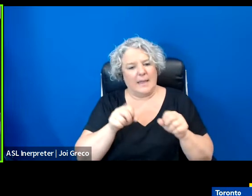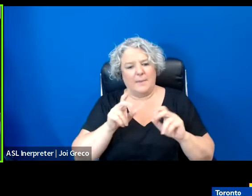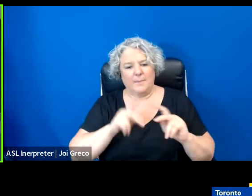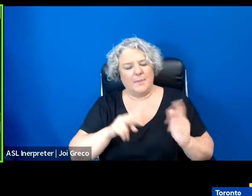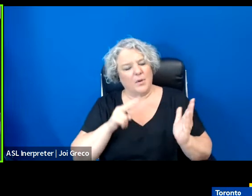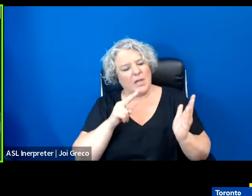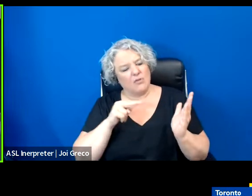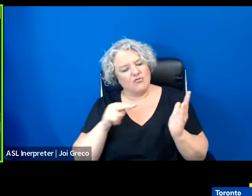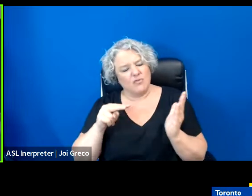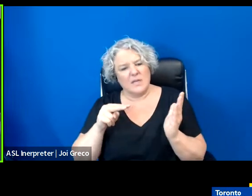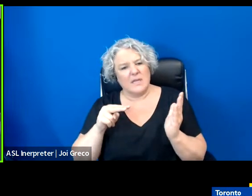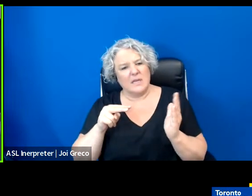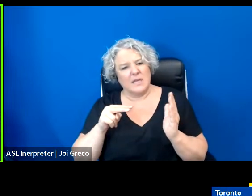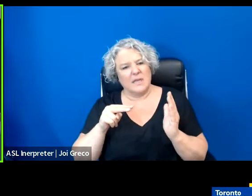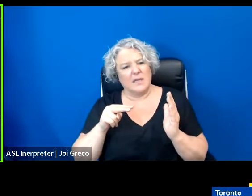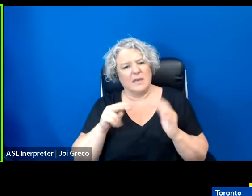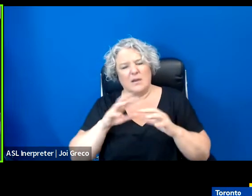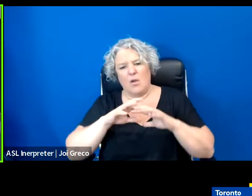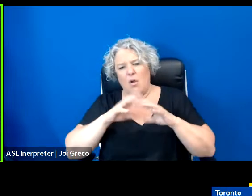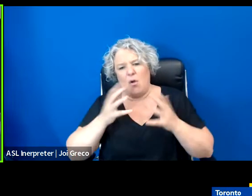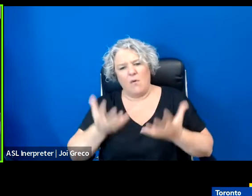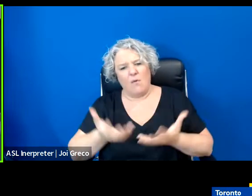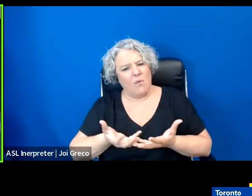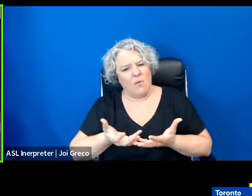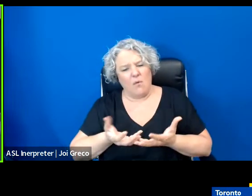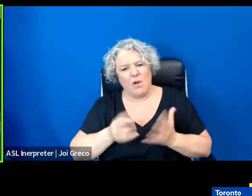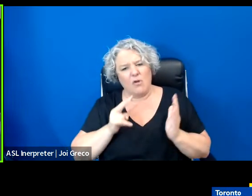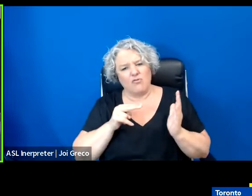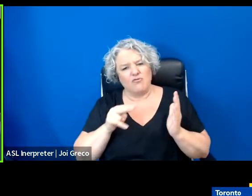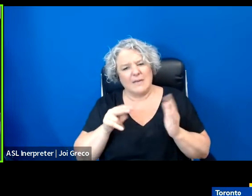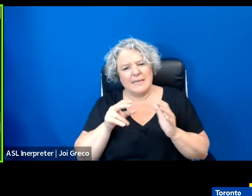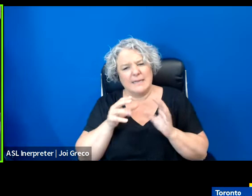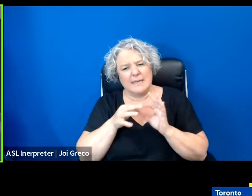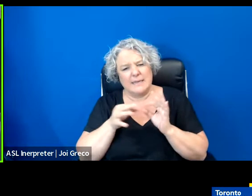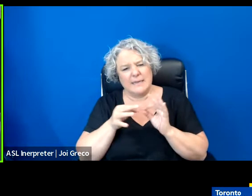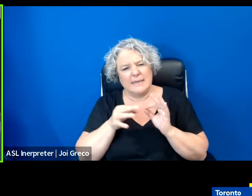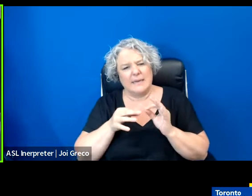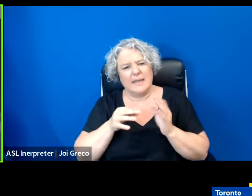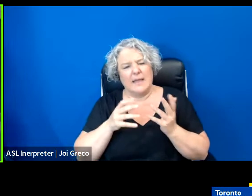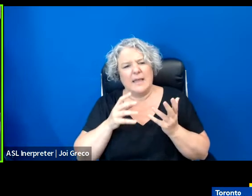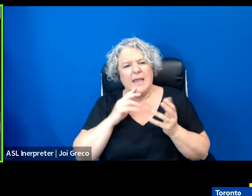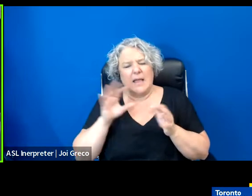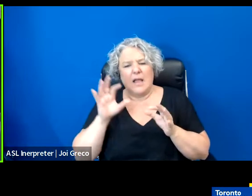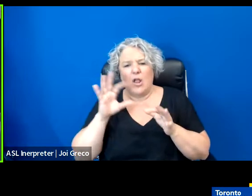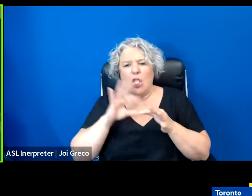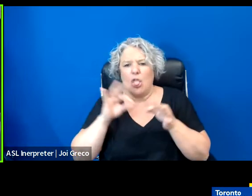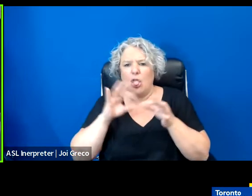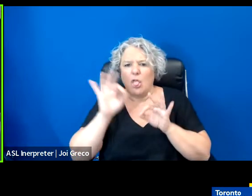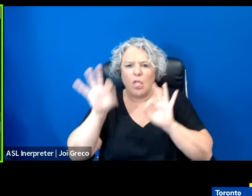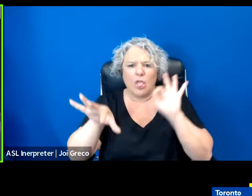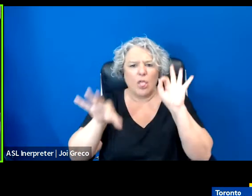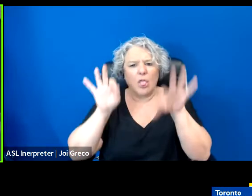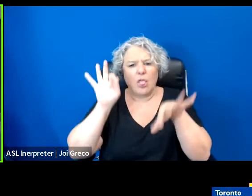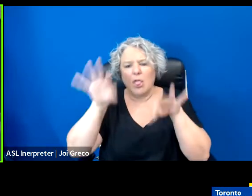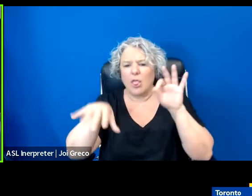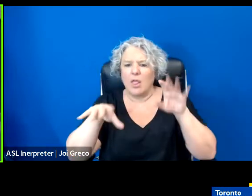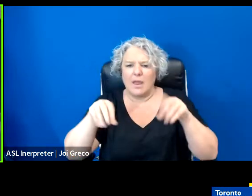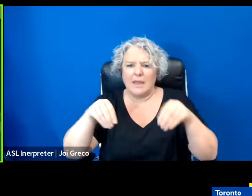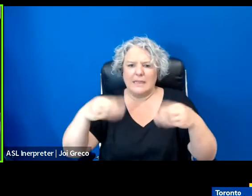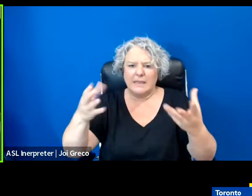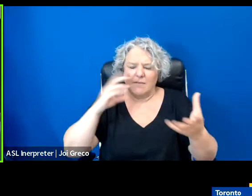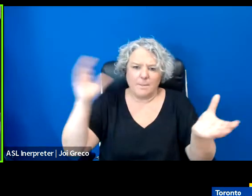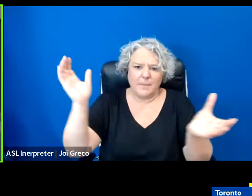media across national boundaries and cast stories and create public beliefs